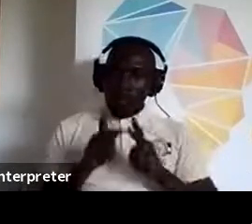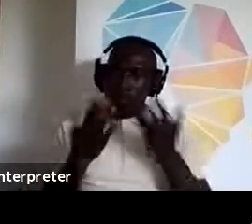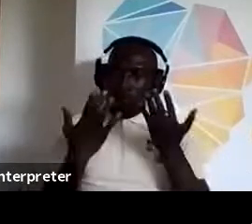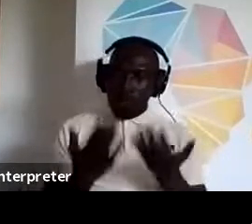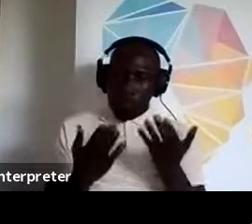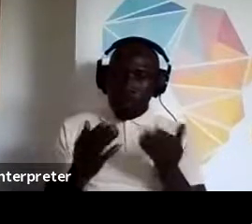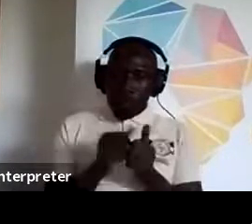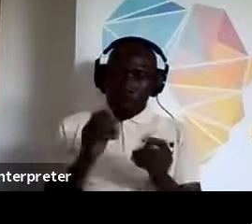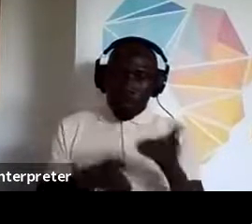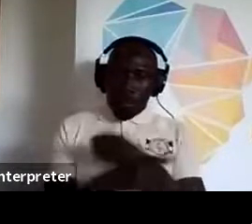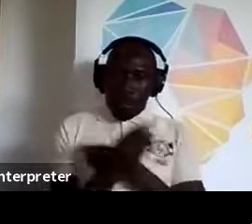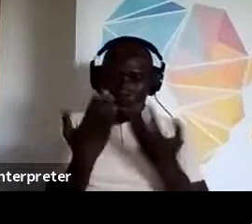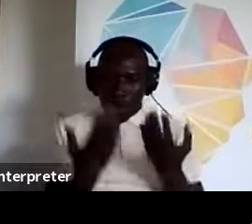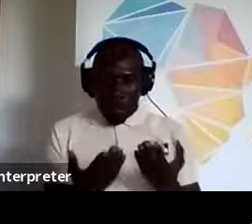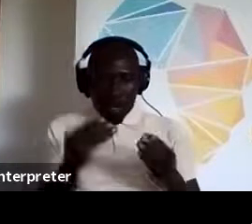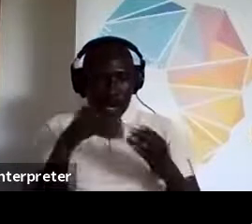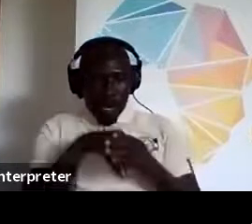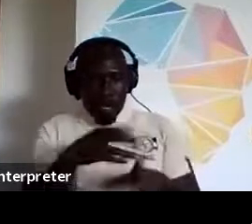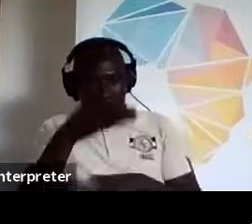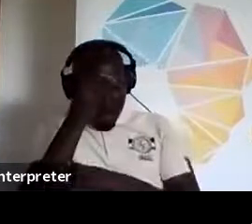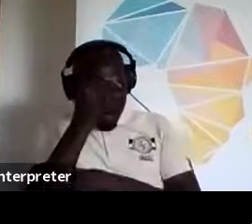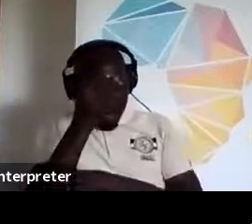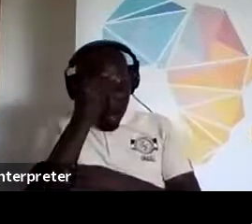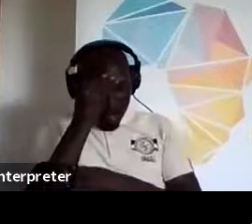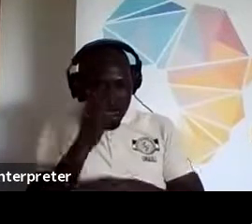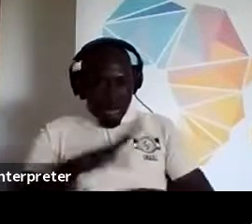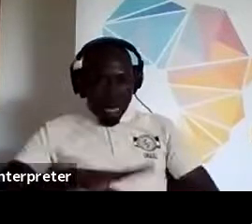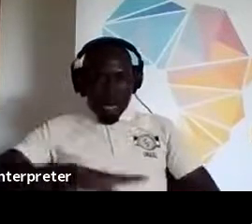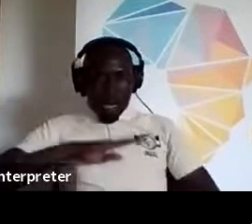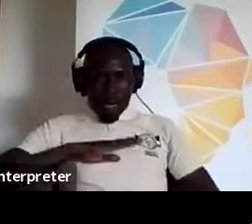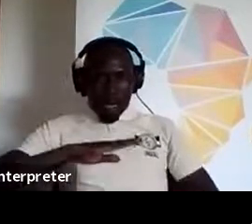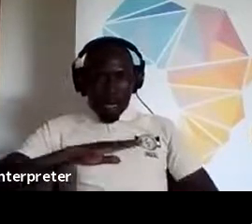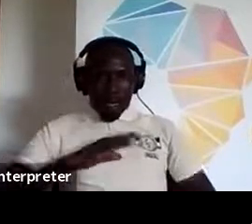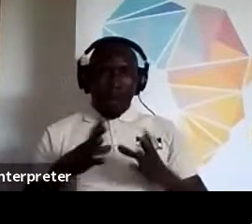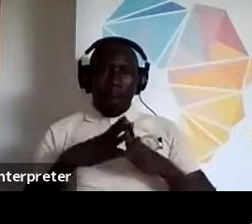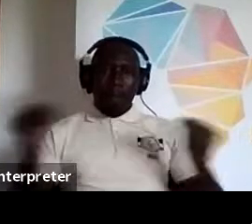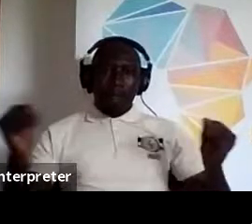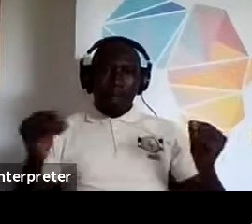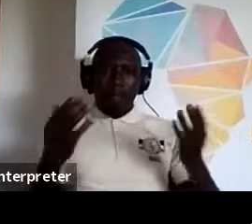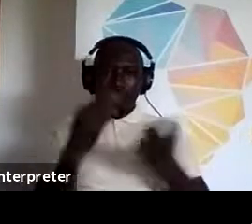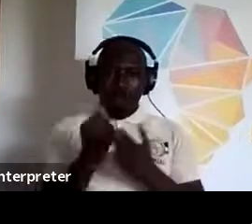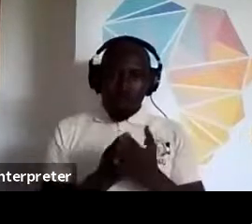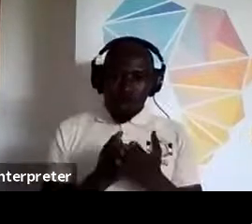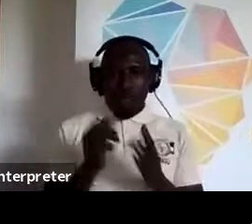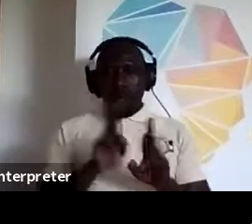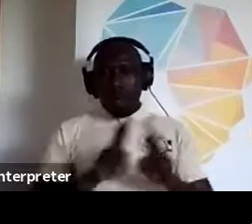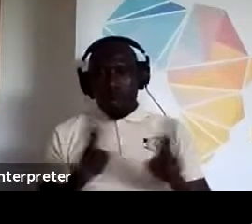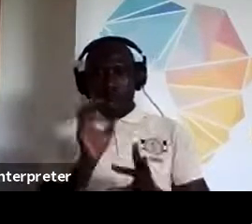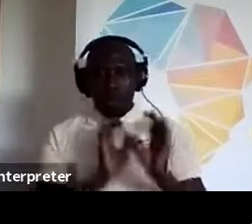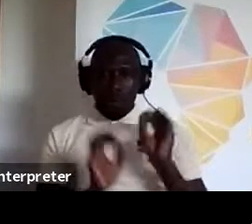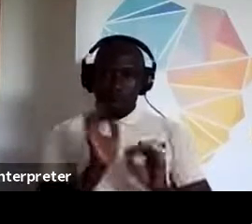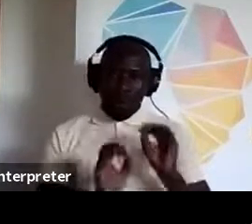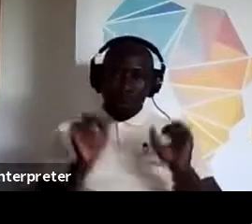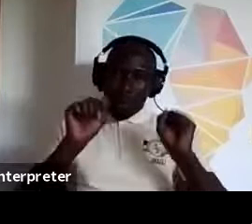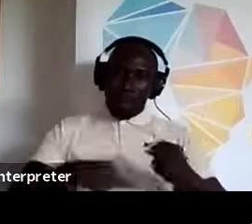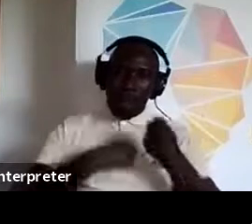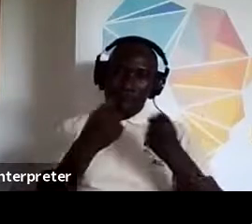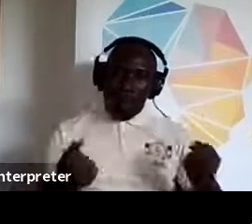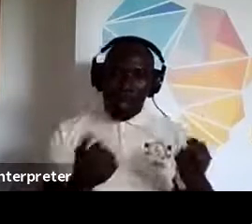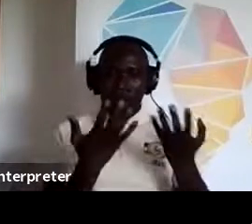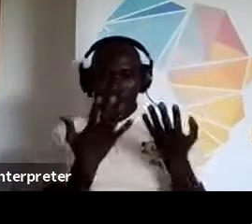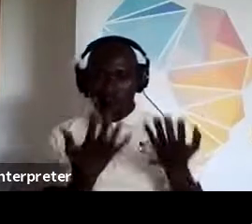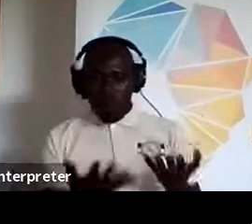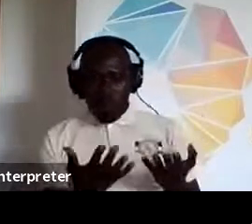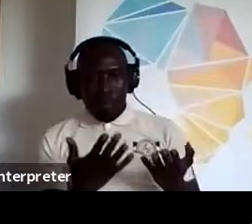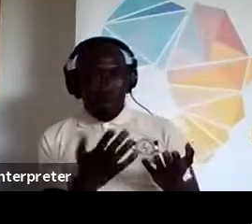with disabilities who are in the learning age bracket missed out because they were not ready. They couldn't afford